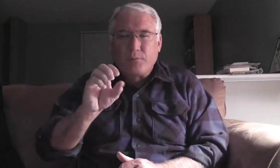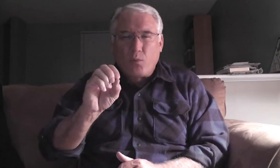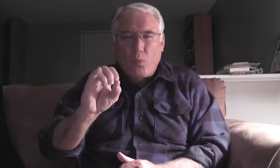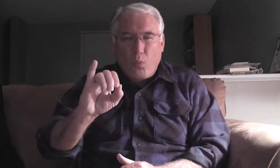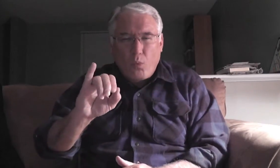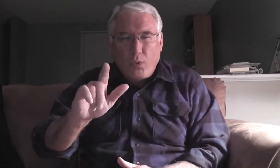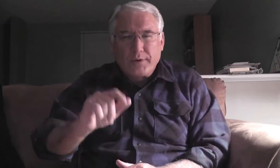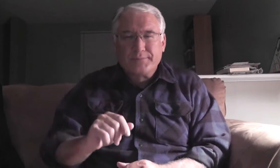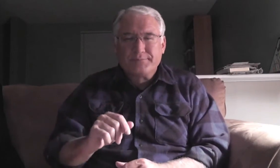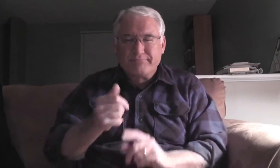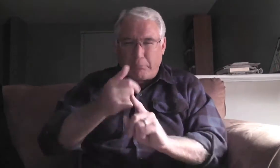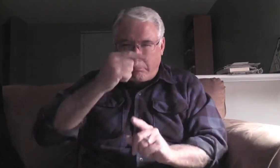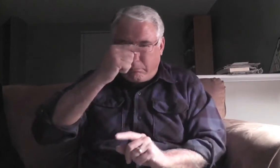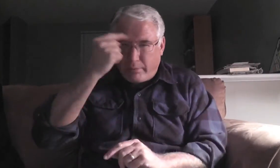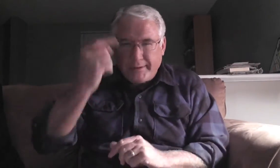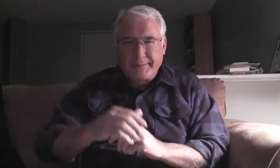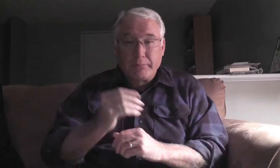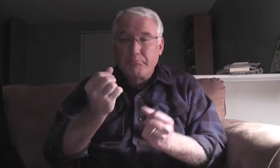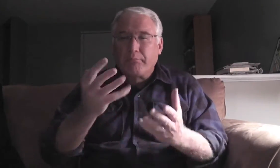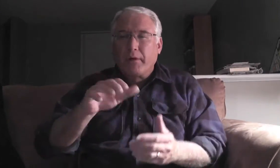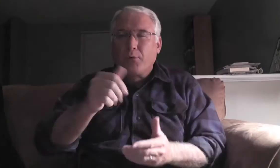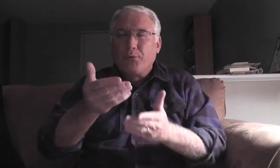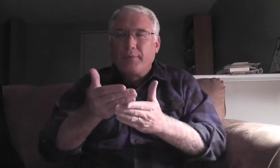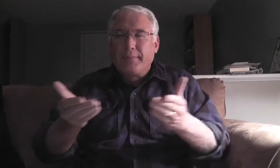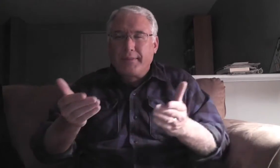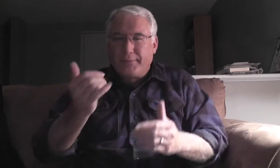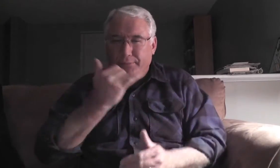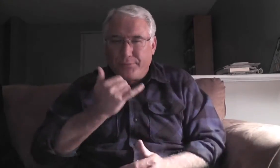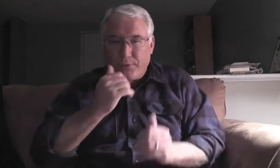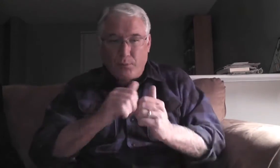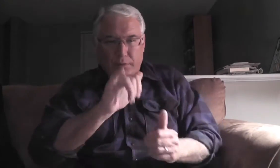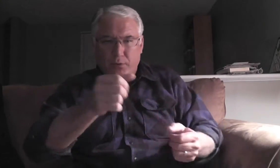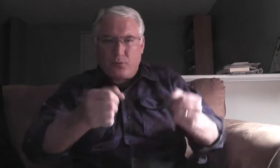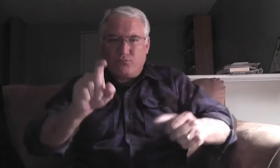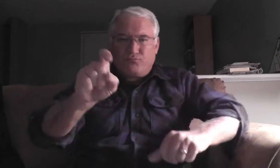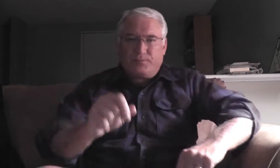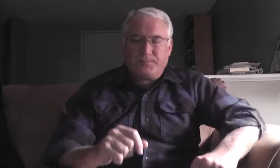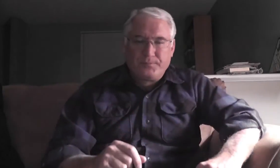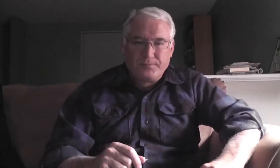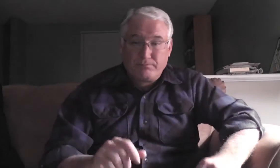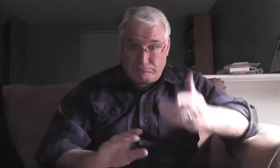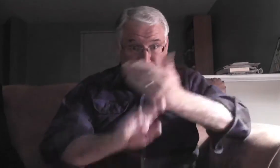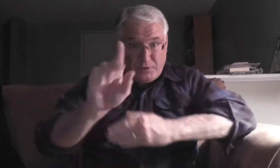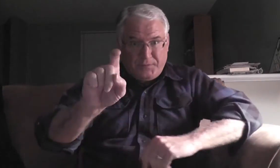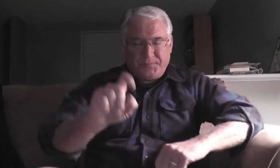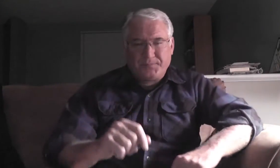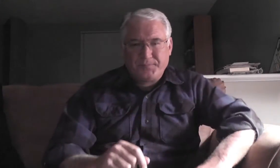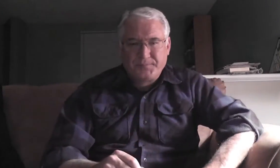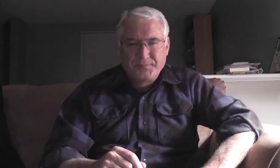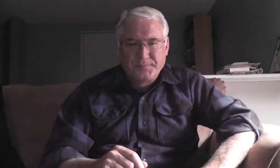was filthy oil, black, and other things that were wrong? Would you feel safe?